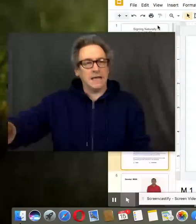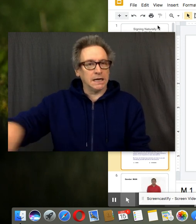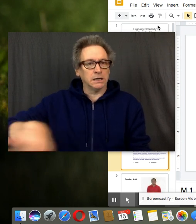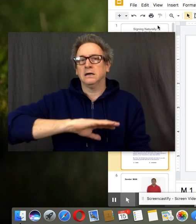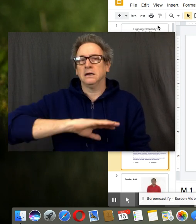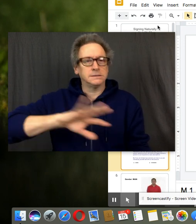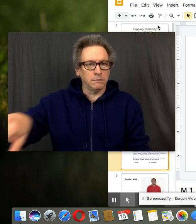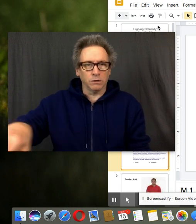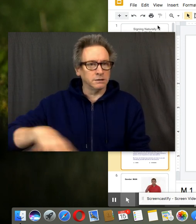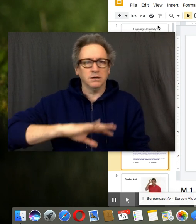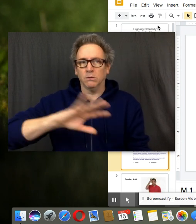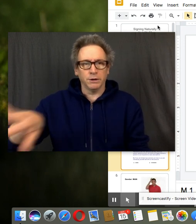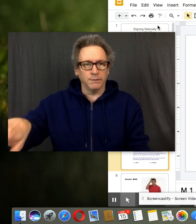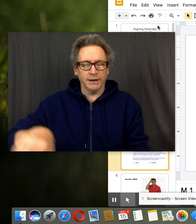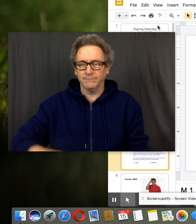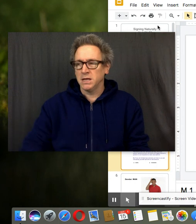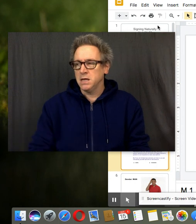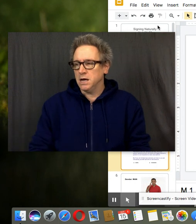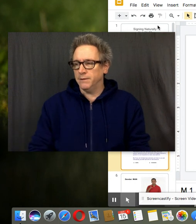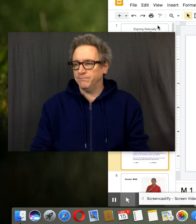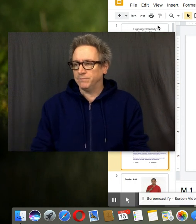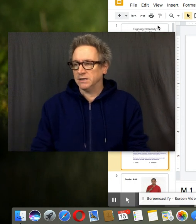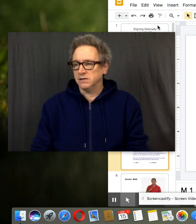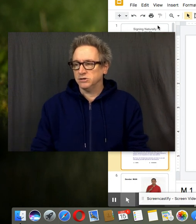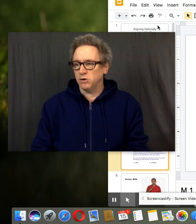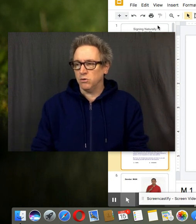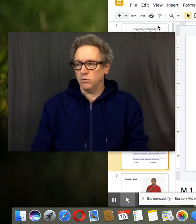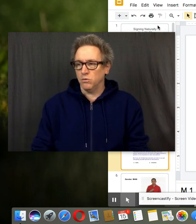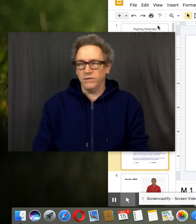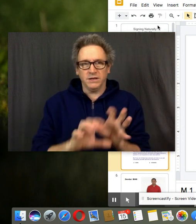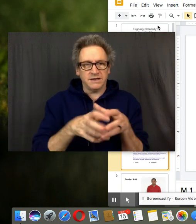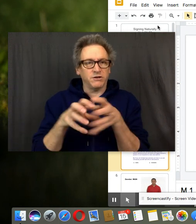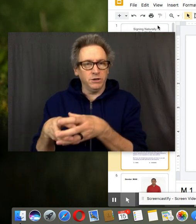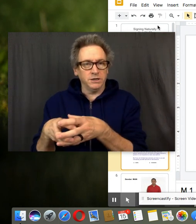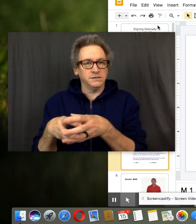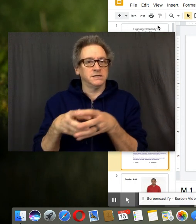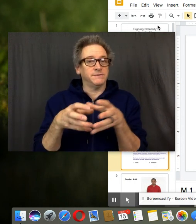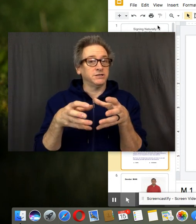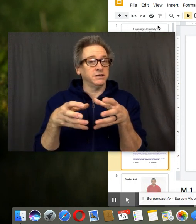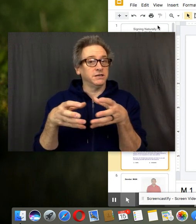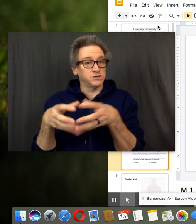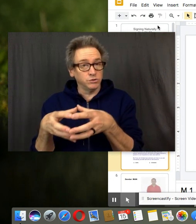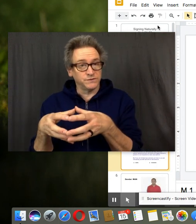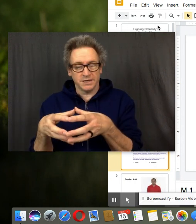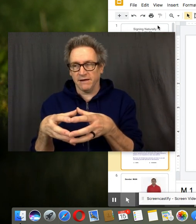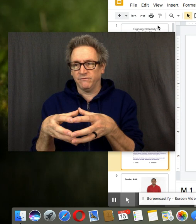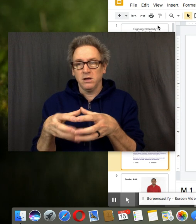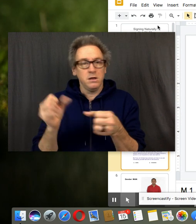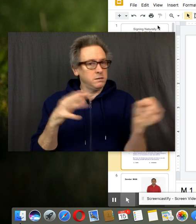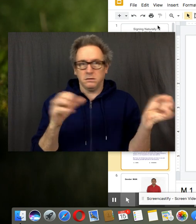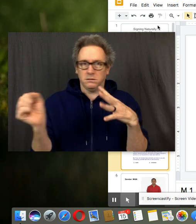tell you later. It's not important. Don't worry about it. So within deaf communities, especially at the schools for the